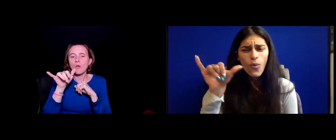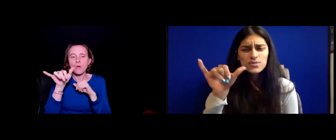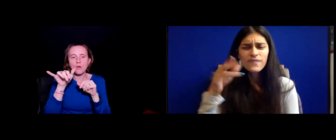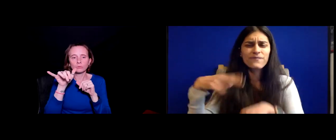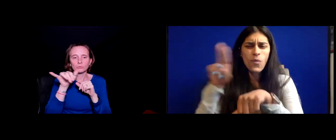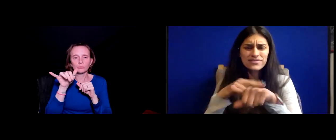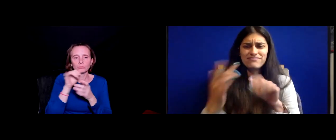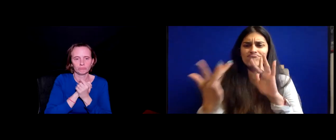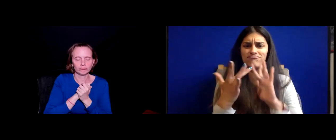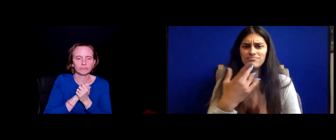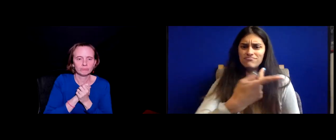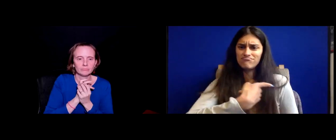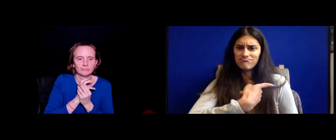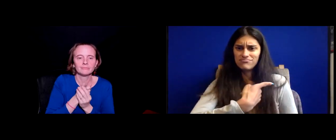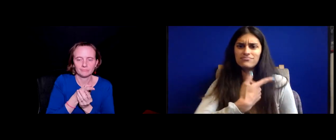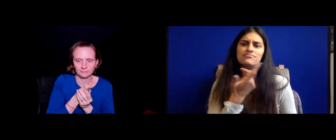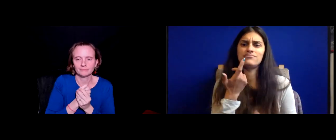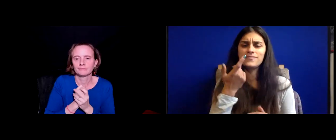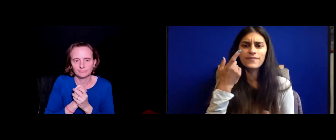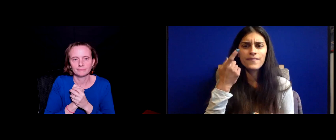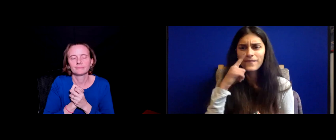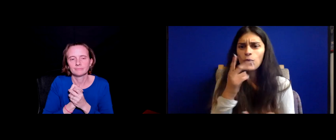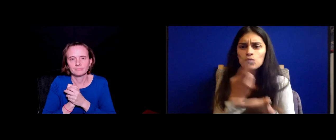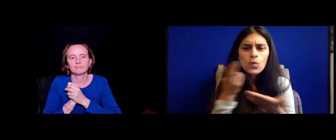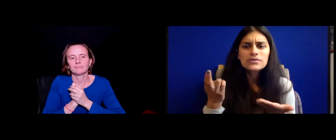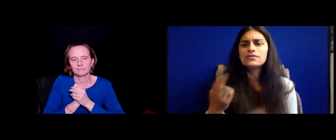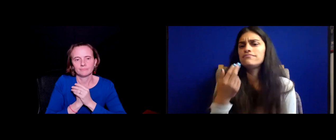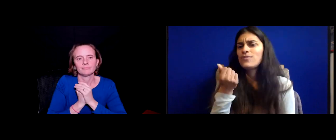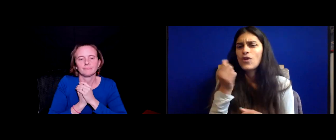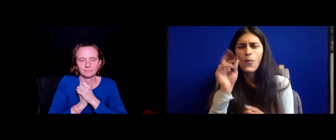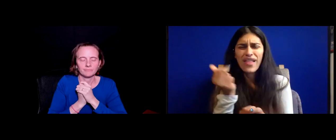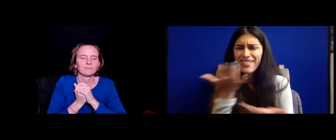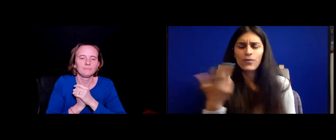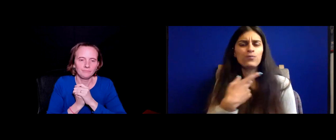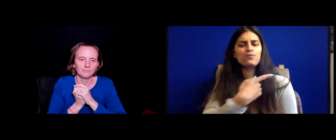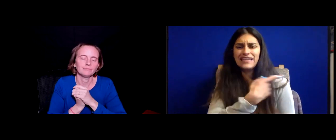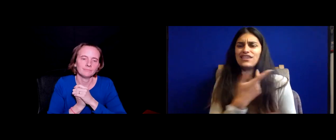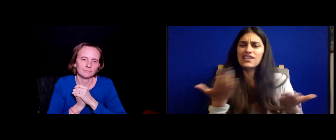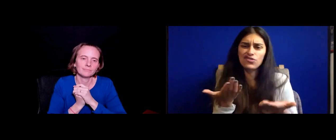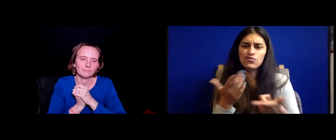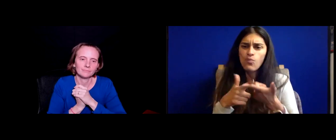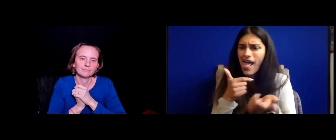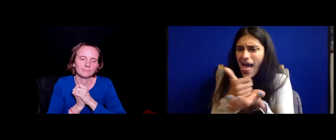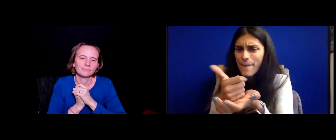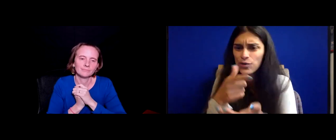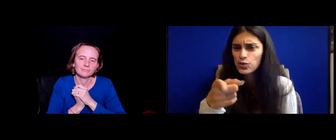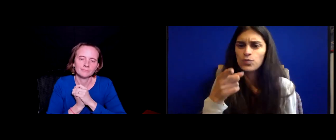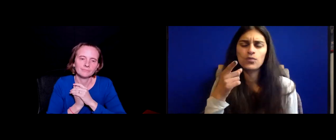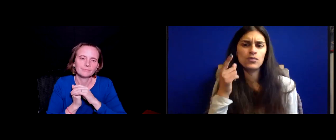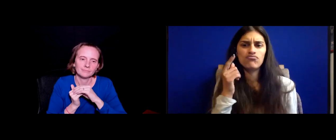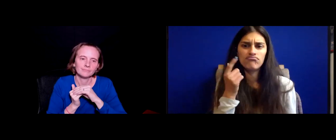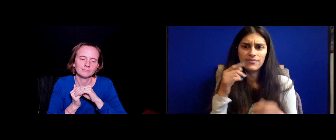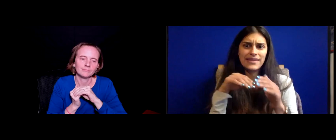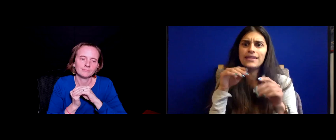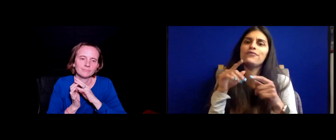to. Yeah, and also, of course, you can contact Rebecca or myself. We're part of that resource list,